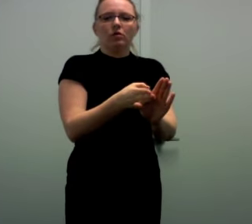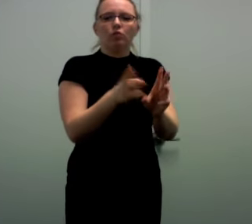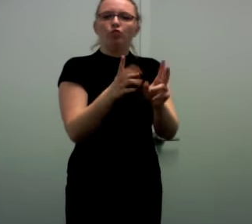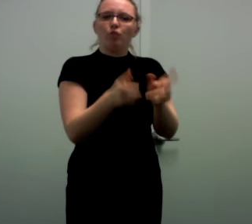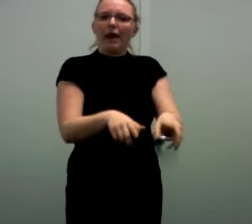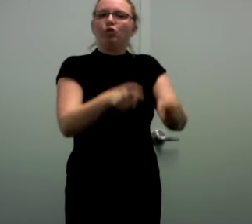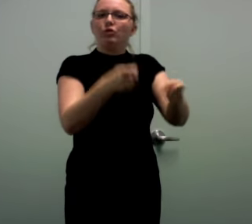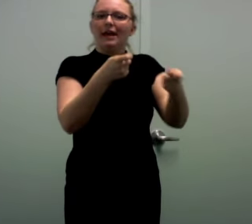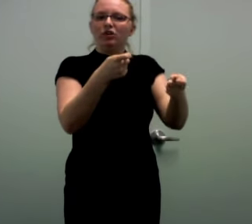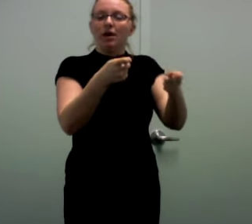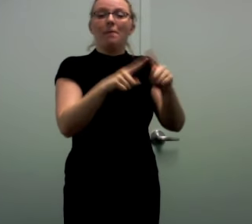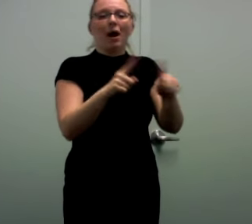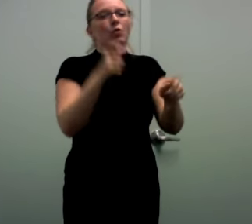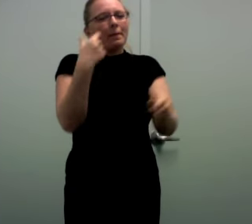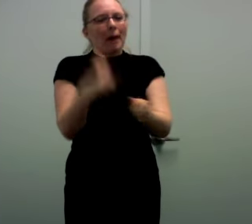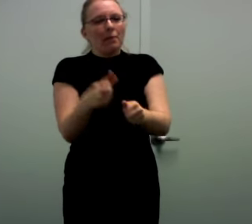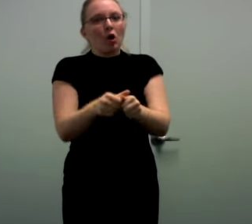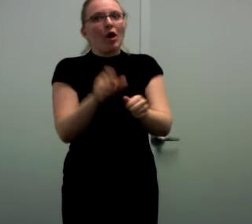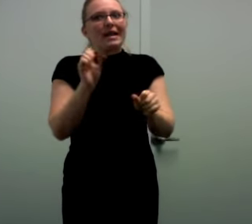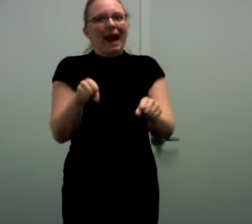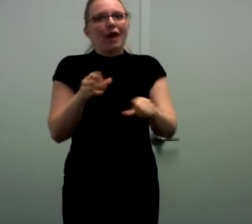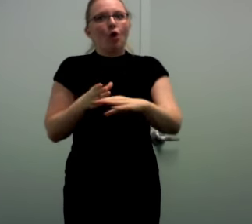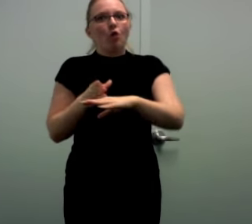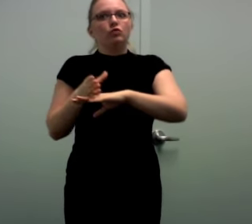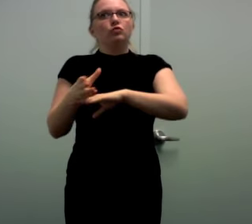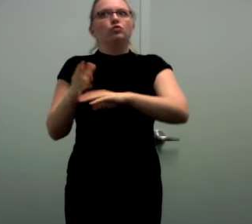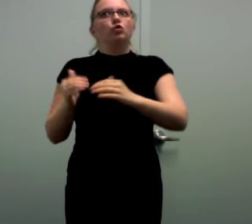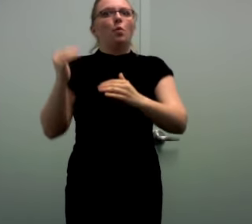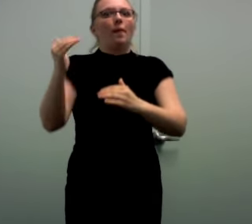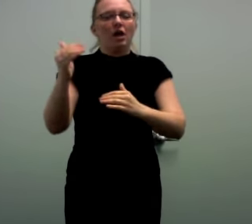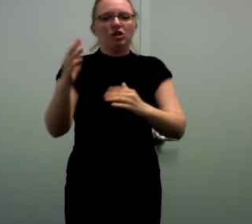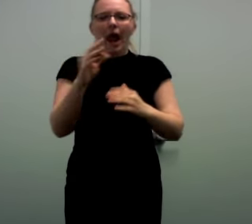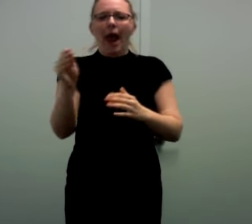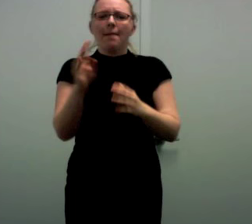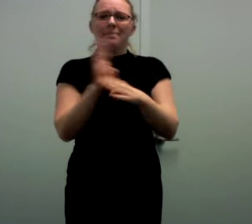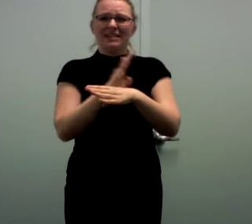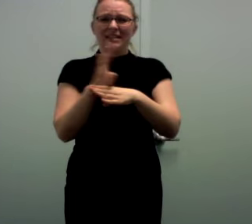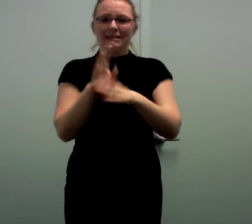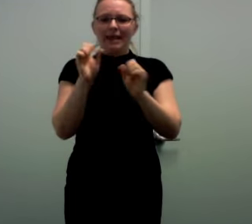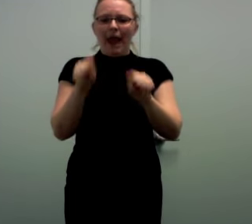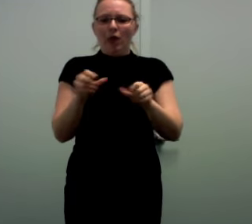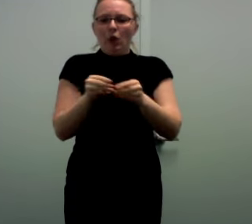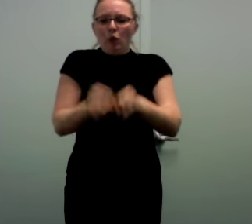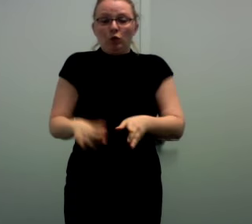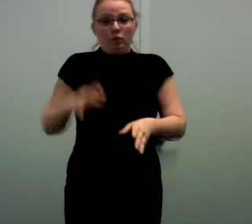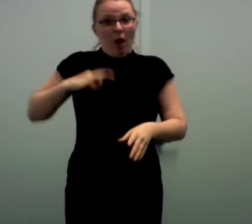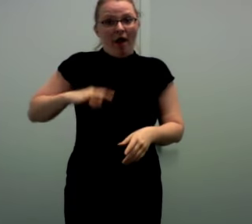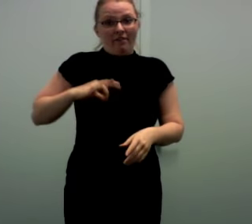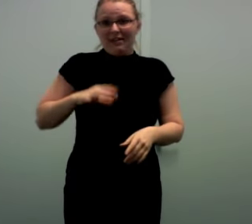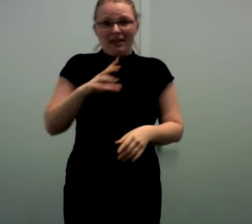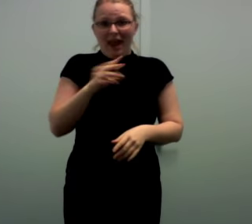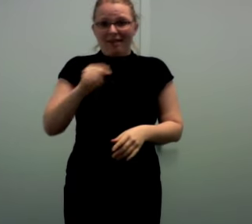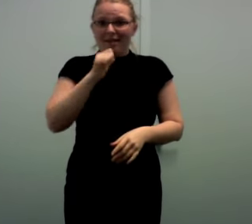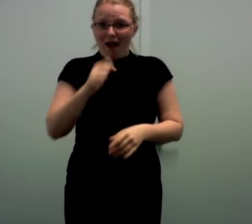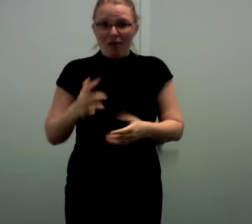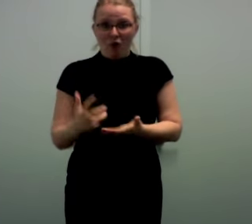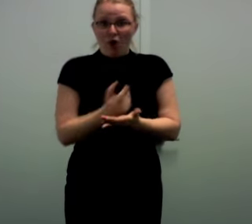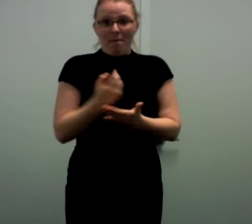too far, and businesses can lose profits and not make money. And that